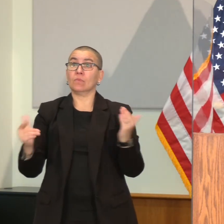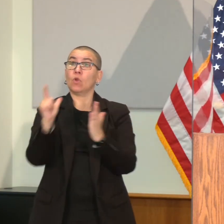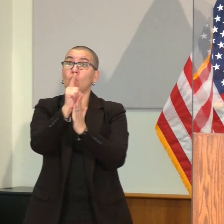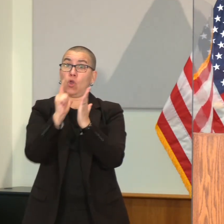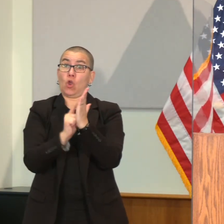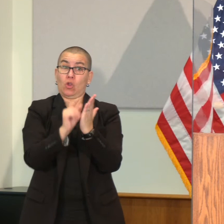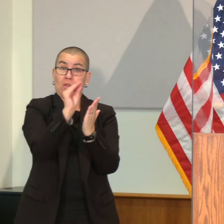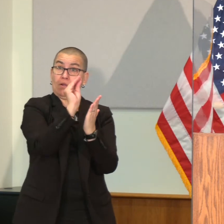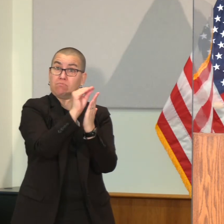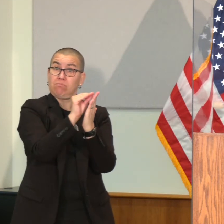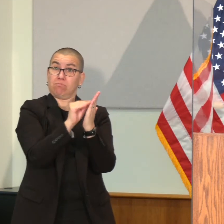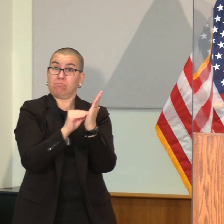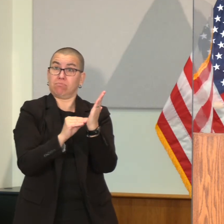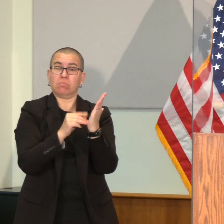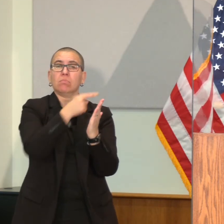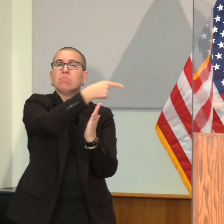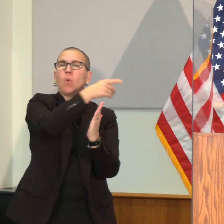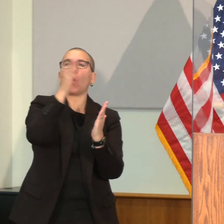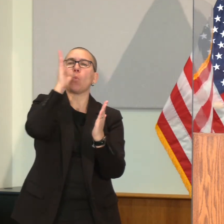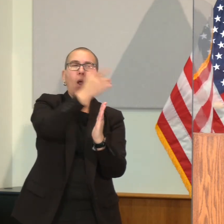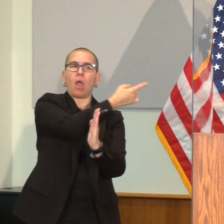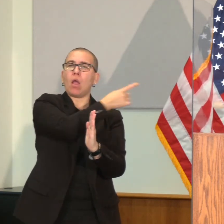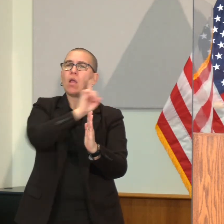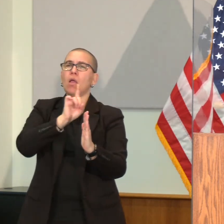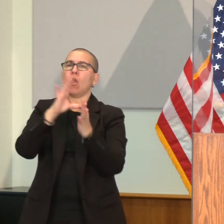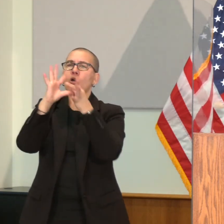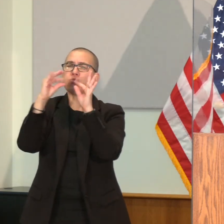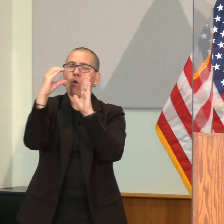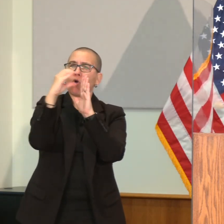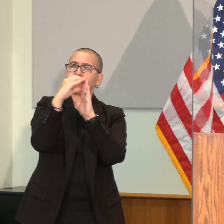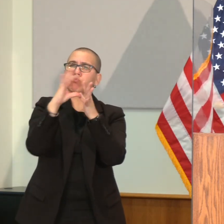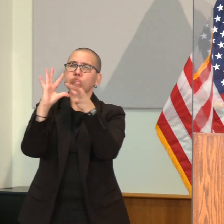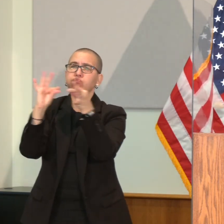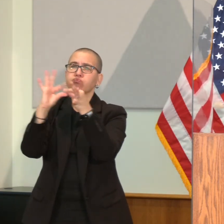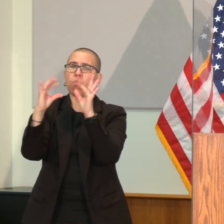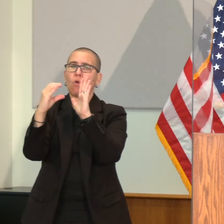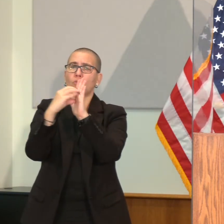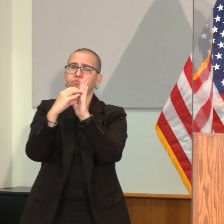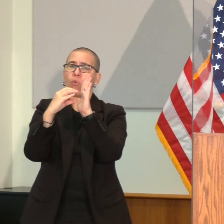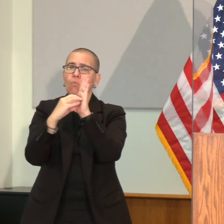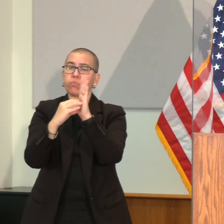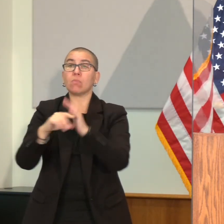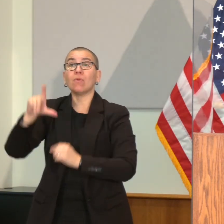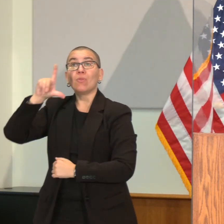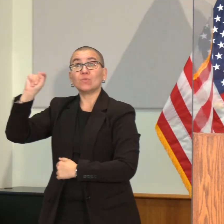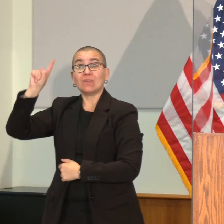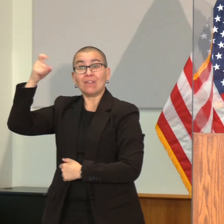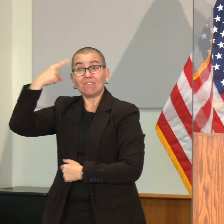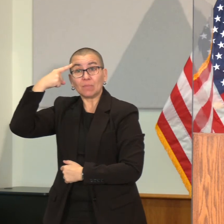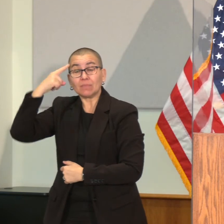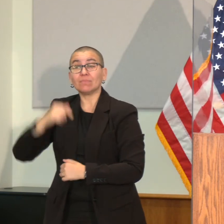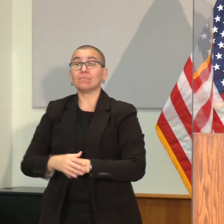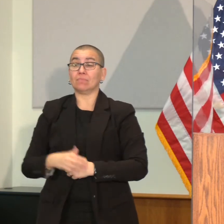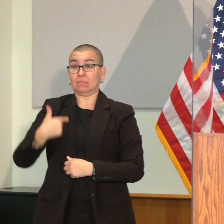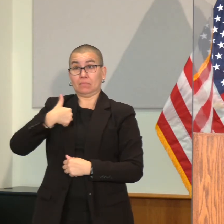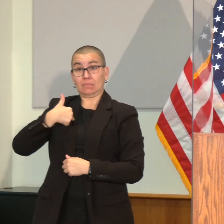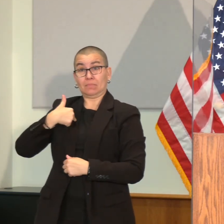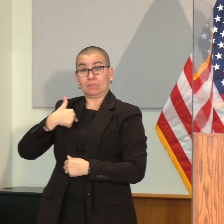going to talk about the pieces that are in there. And of course, Lieutenant Governor, myself, and our administration, Department of Public Safety,